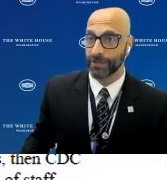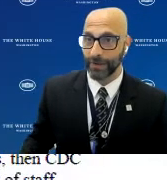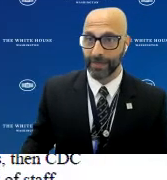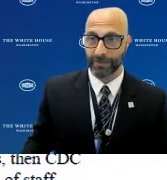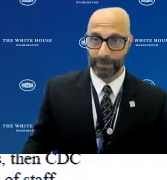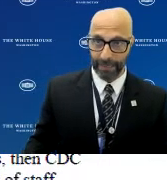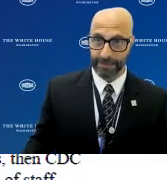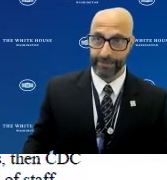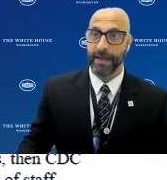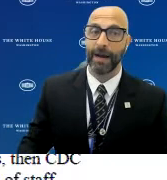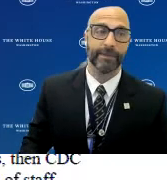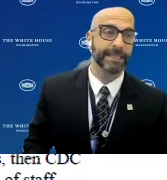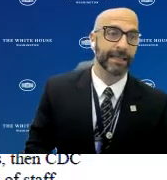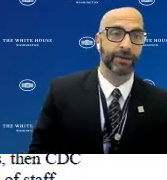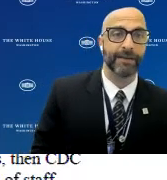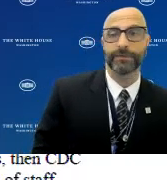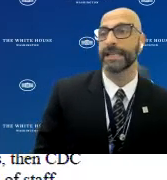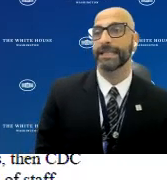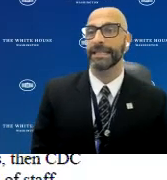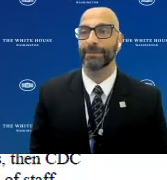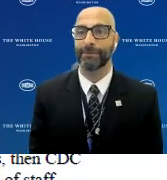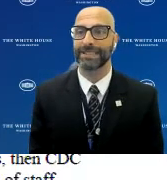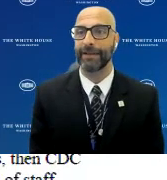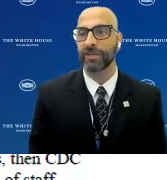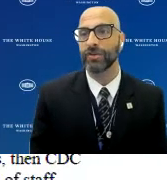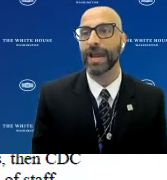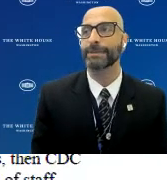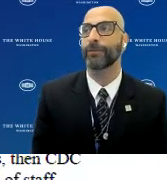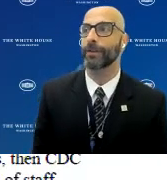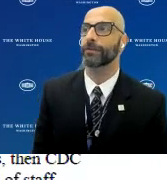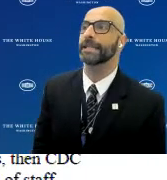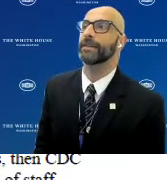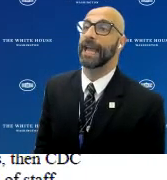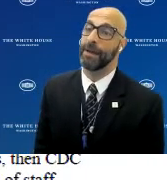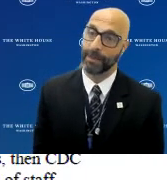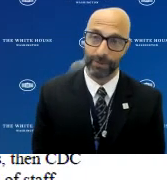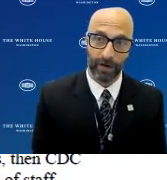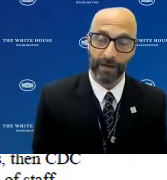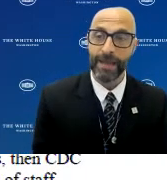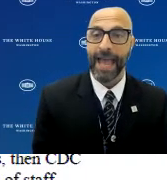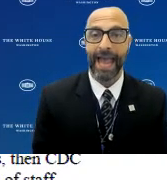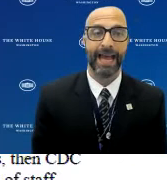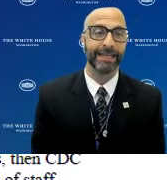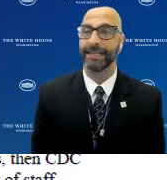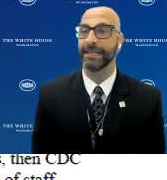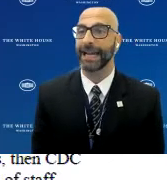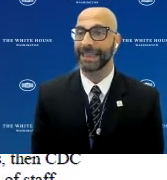And so that's what we're doing in the response. This letter came from CDC September 7th, 2 days before the release of the MMWR, and it is,